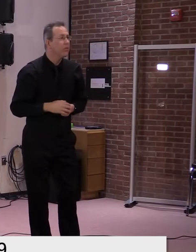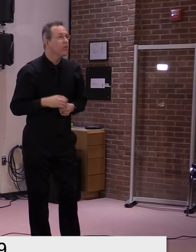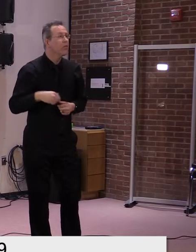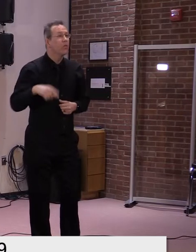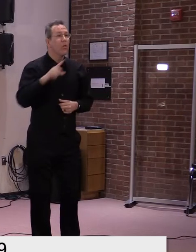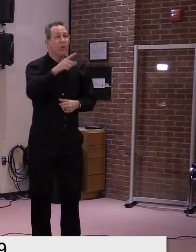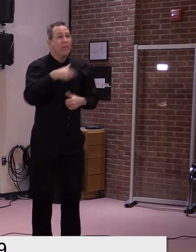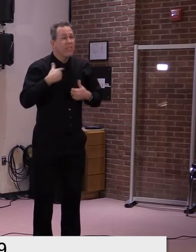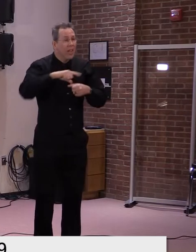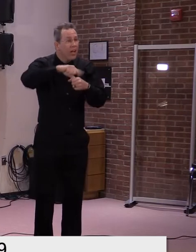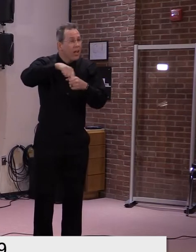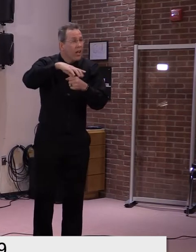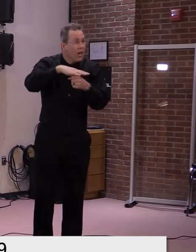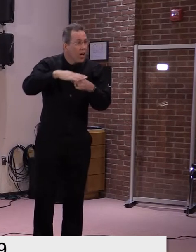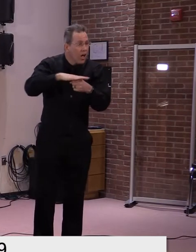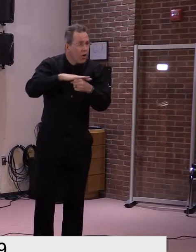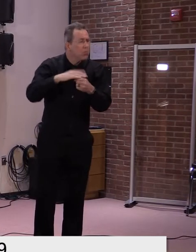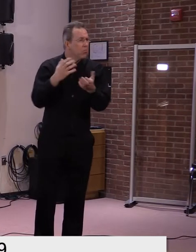time,